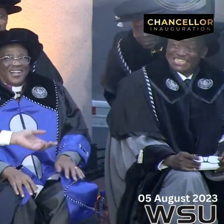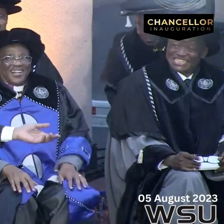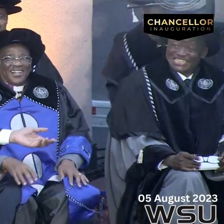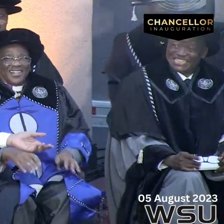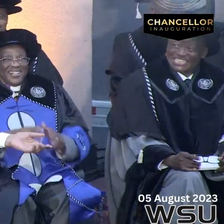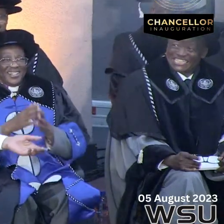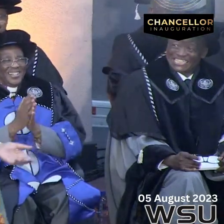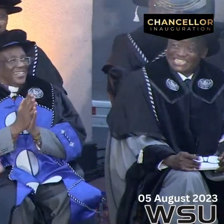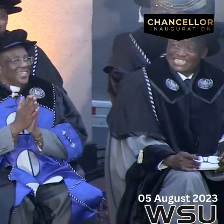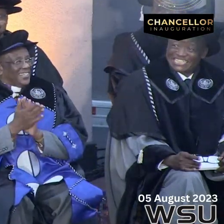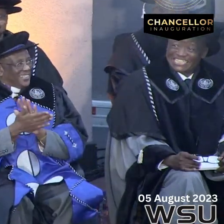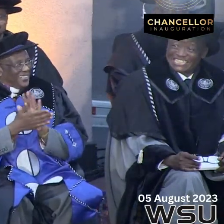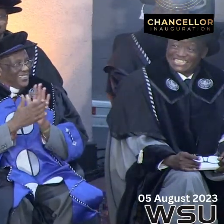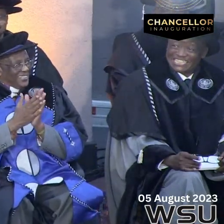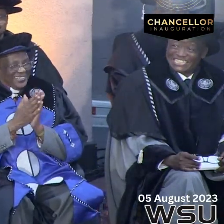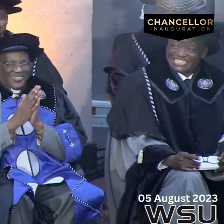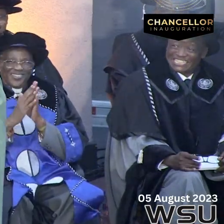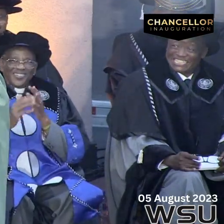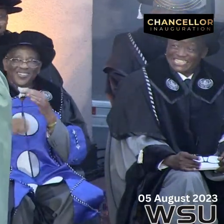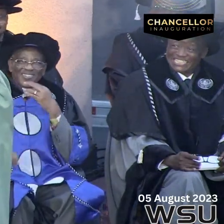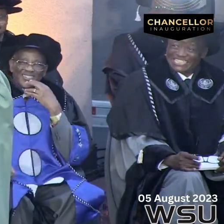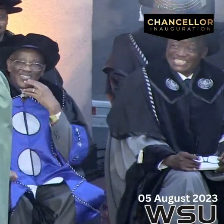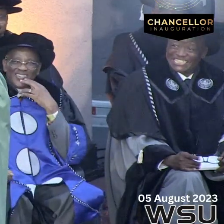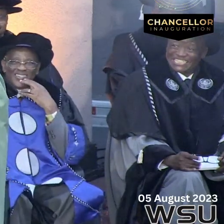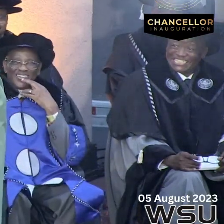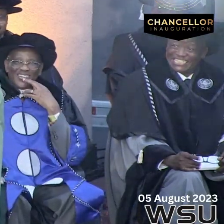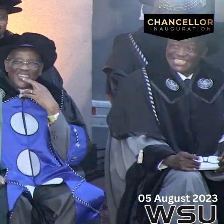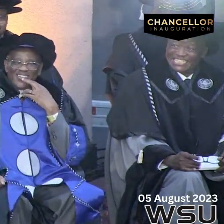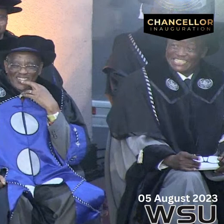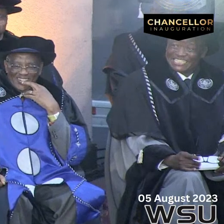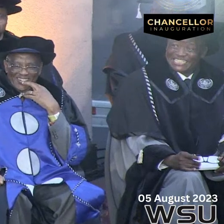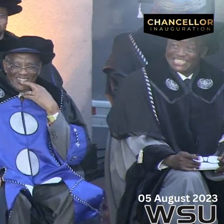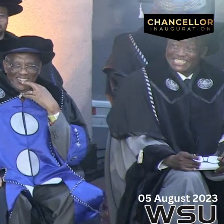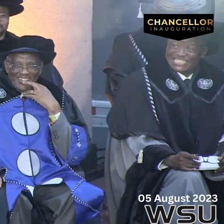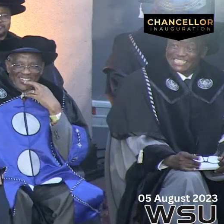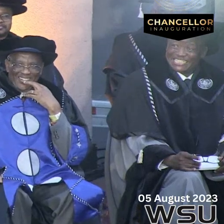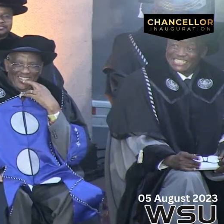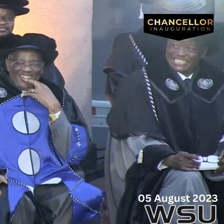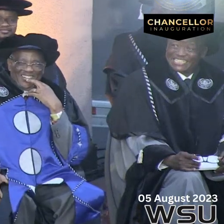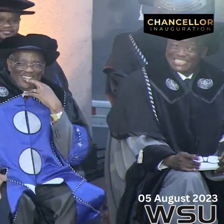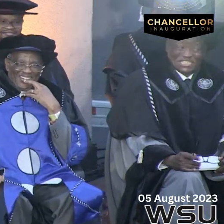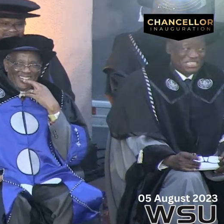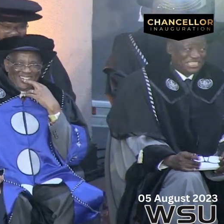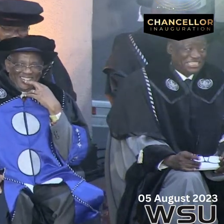akaqaba novisi lo wam andaqonda uba hayi ke andi understand wakwenzeka ntoni